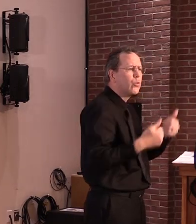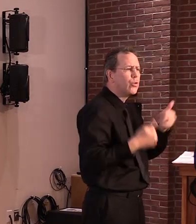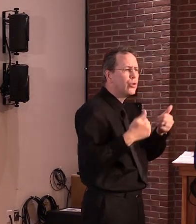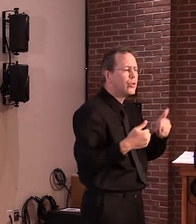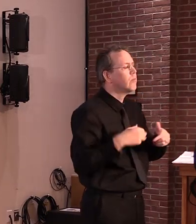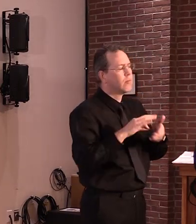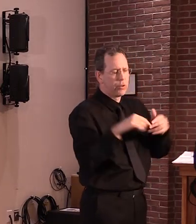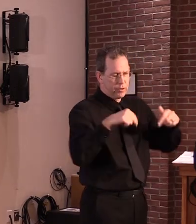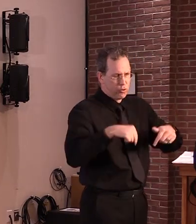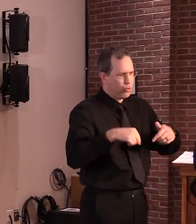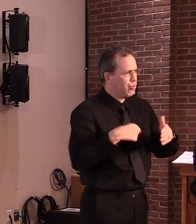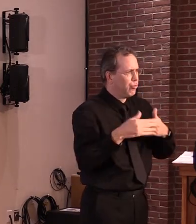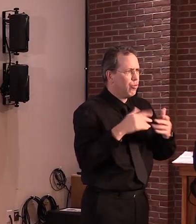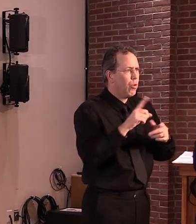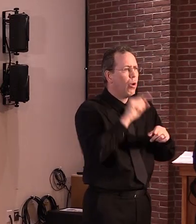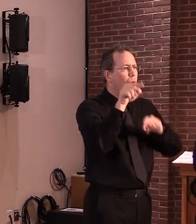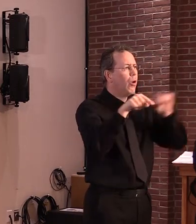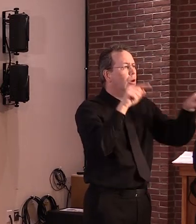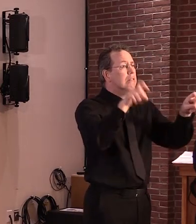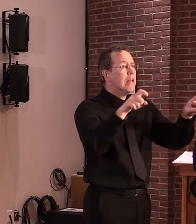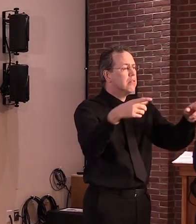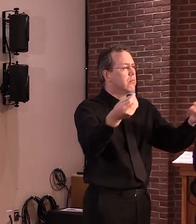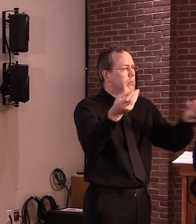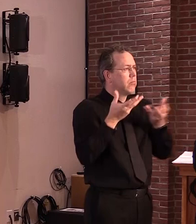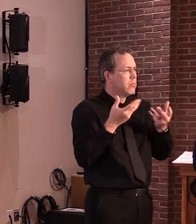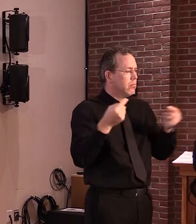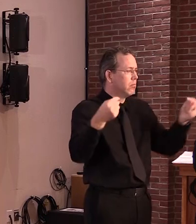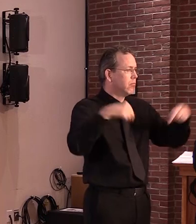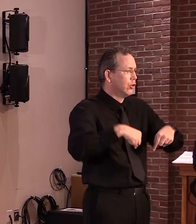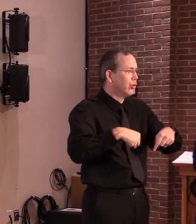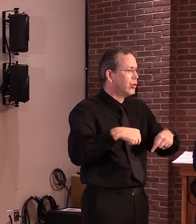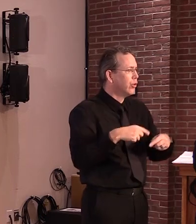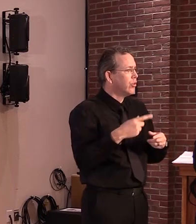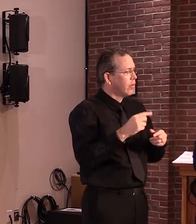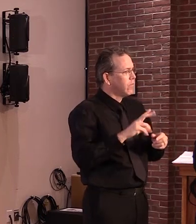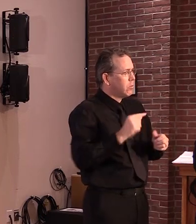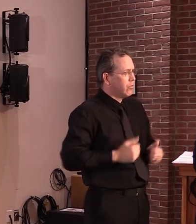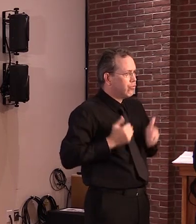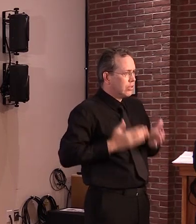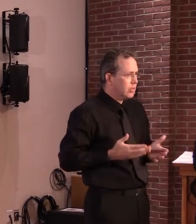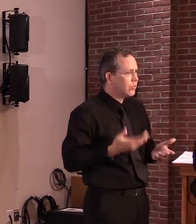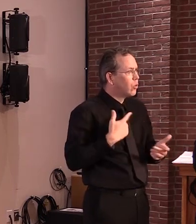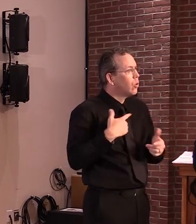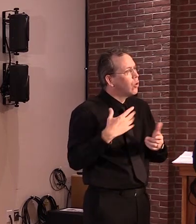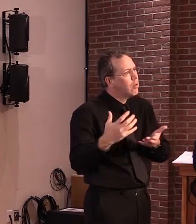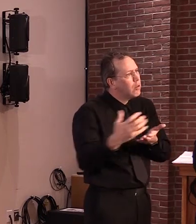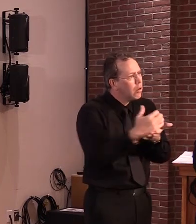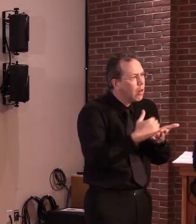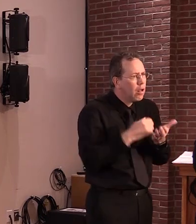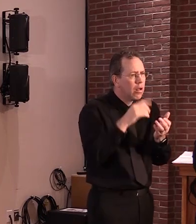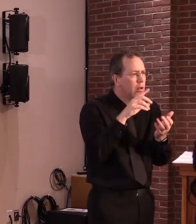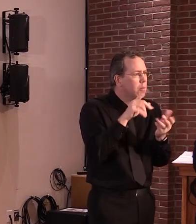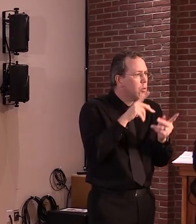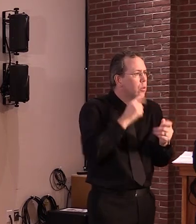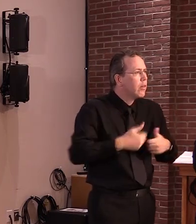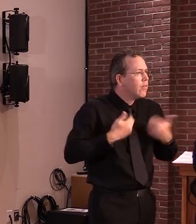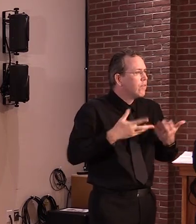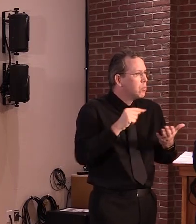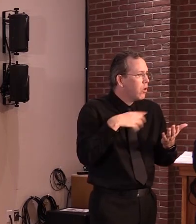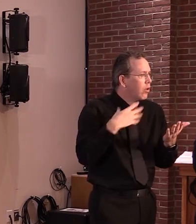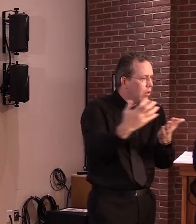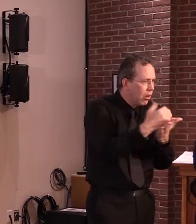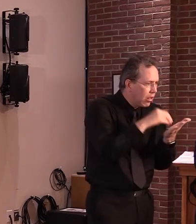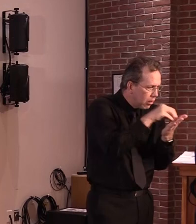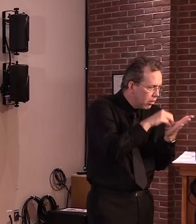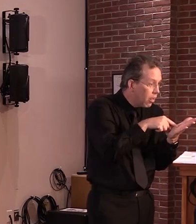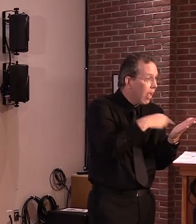the case was actually somebody who lived in another state who happened to be tested in Vermont, and we let that other state know that they have a positive.